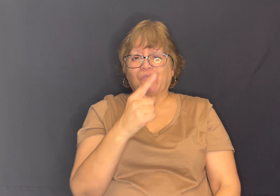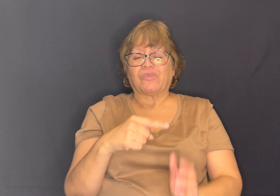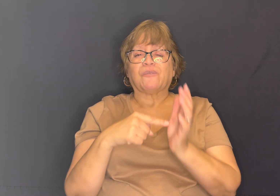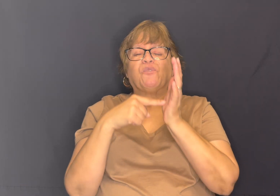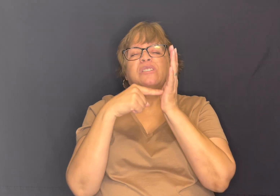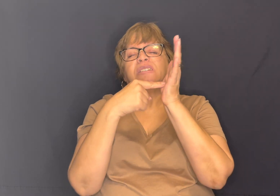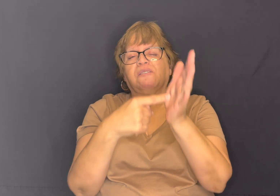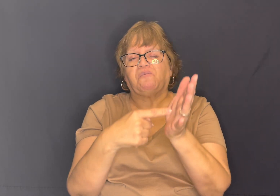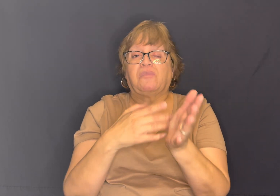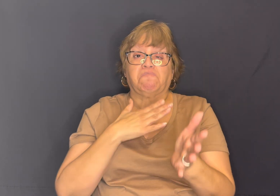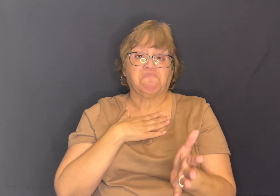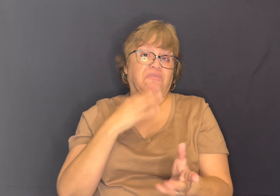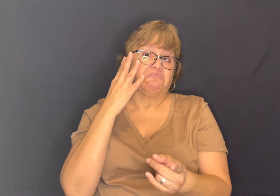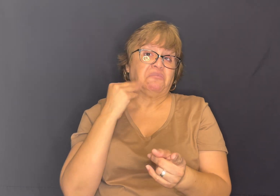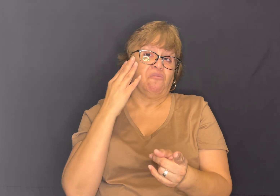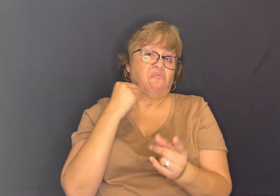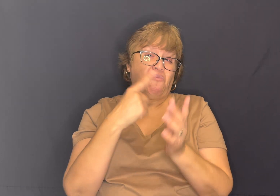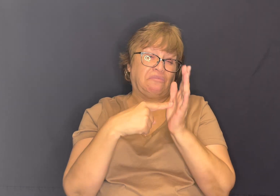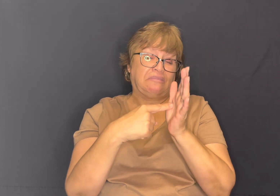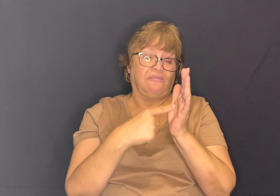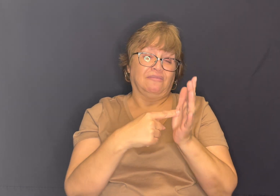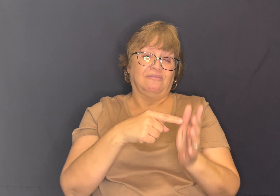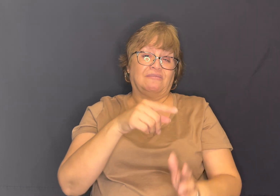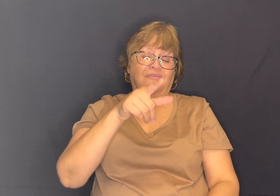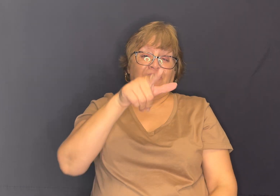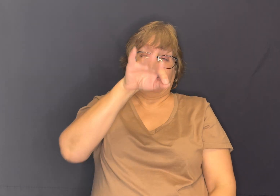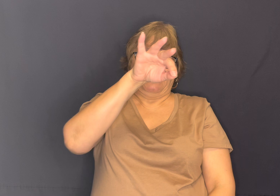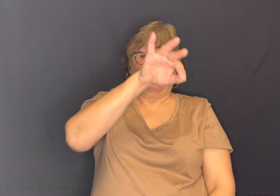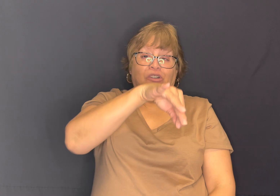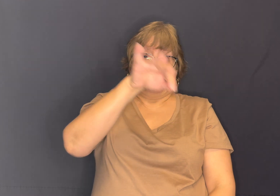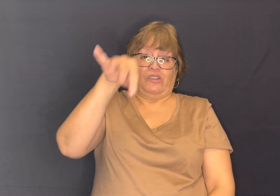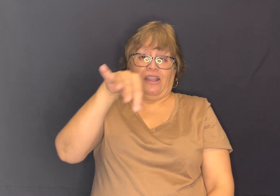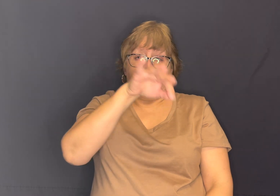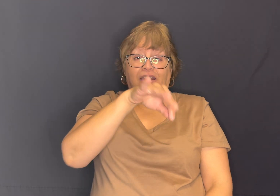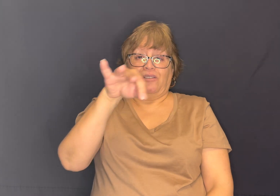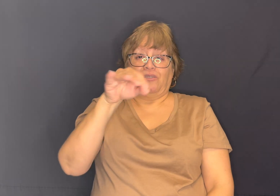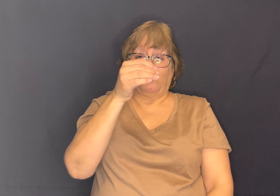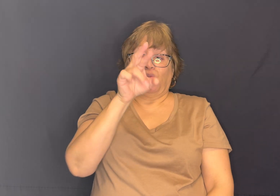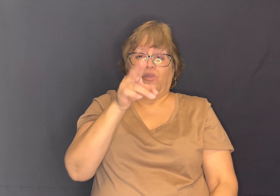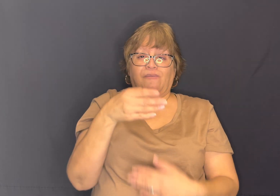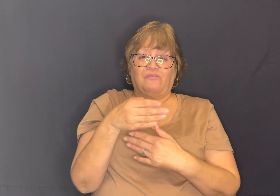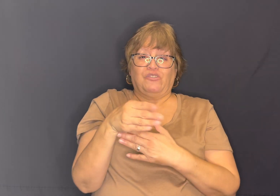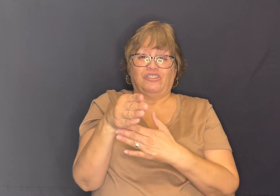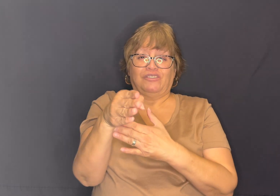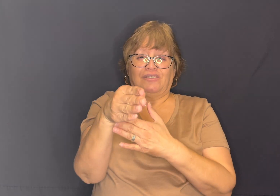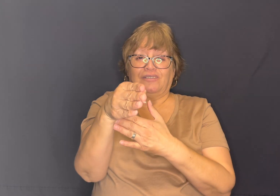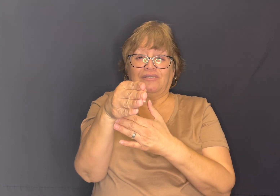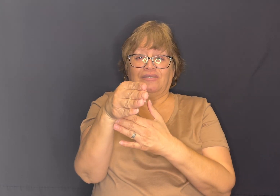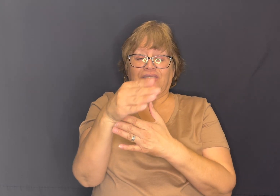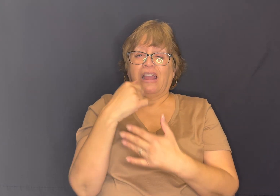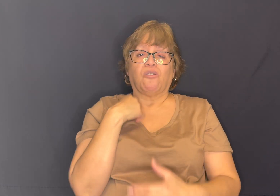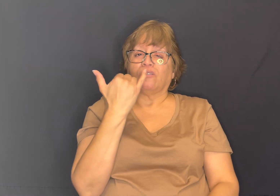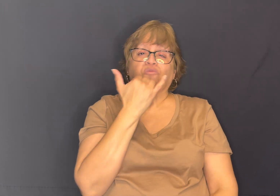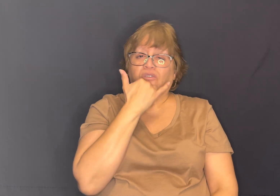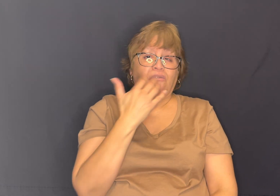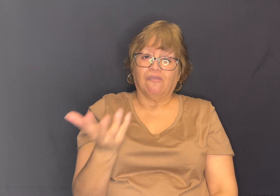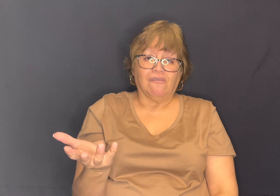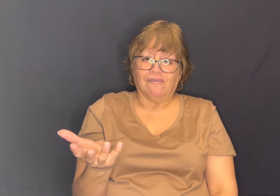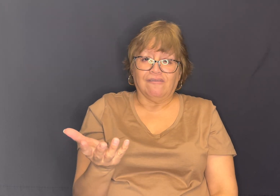you know, it's easy to misunderstand words when you're trying to read lips. You know, my experience with French fries or fish,